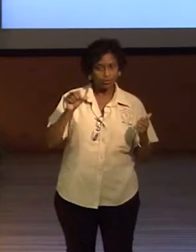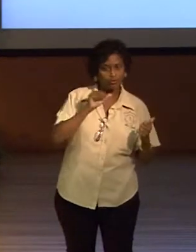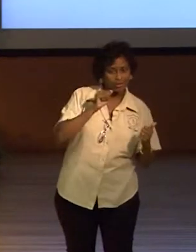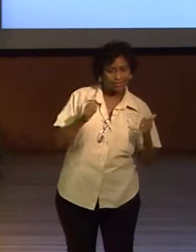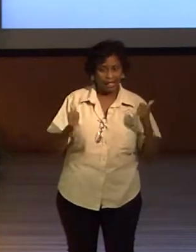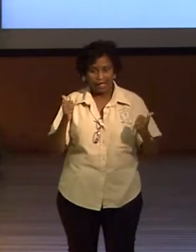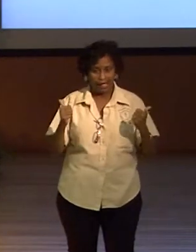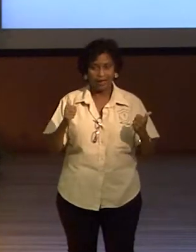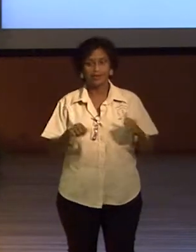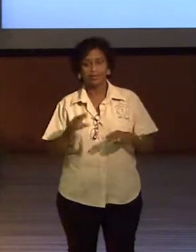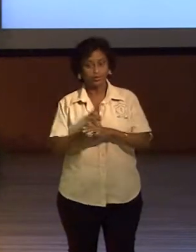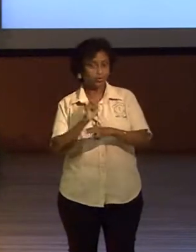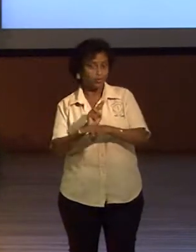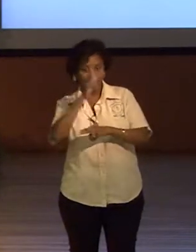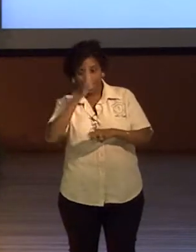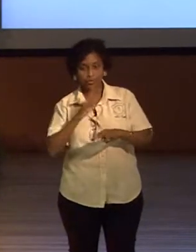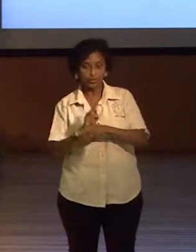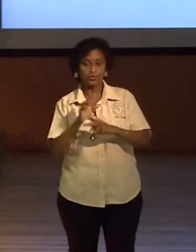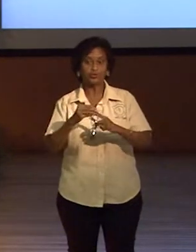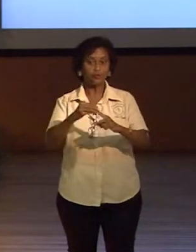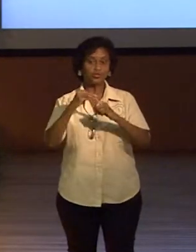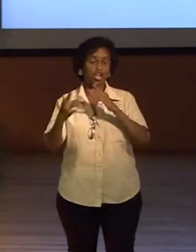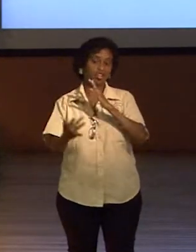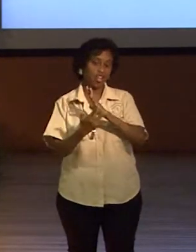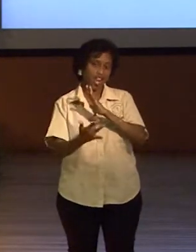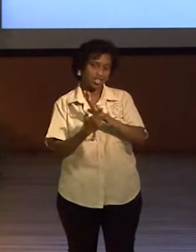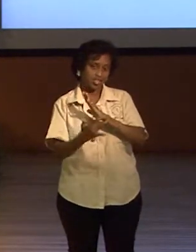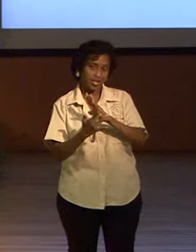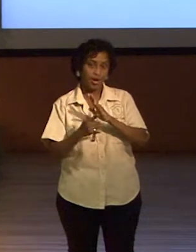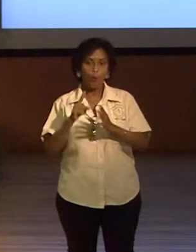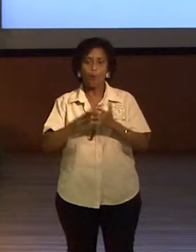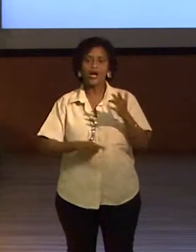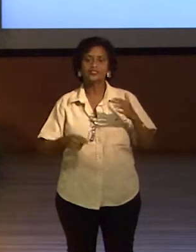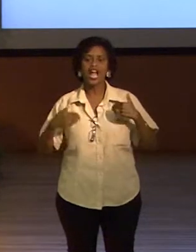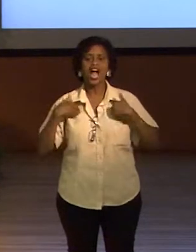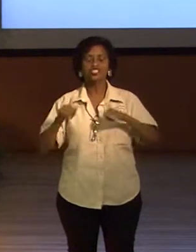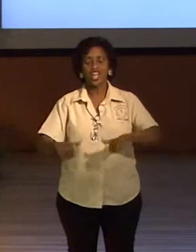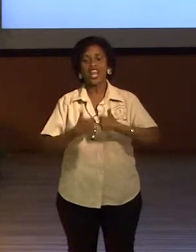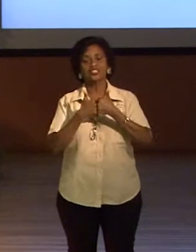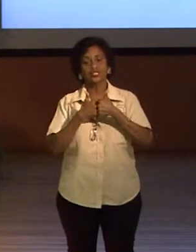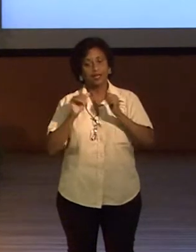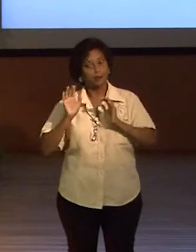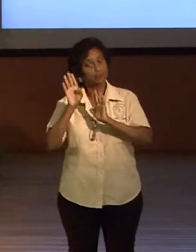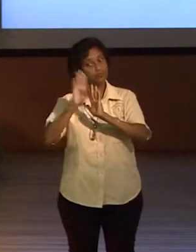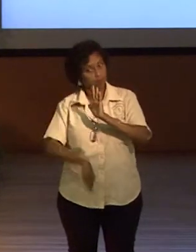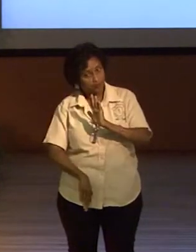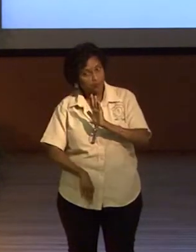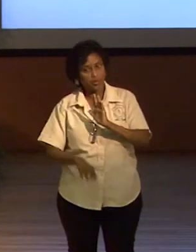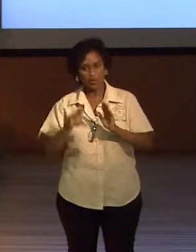because it allows us to override or overcome a lot of our